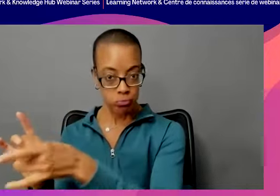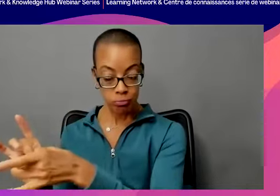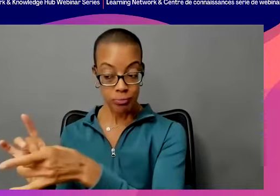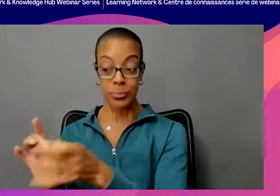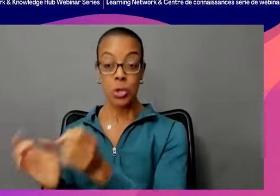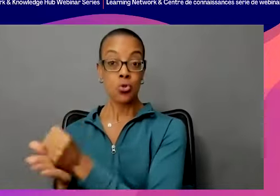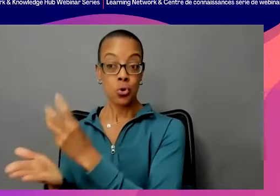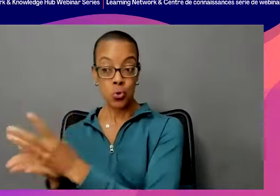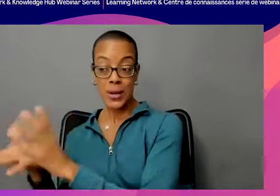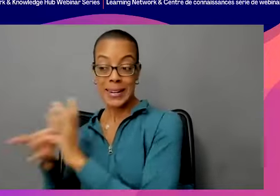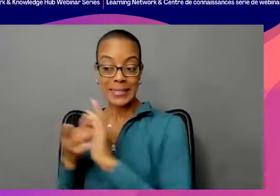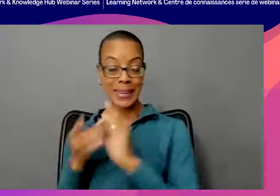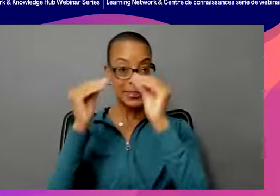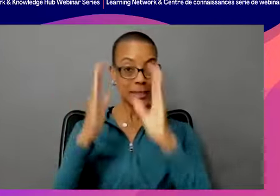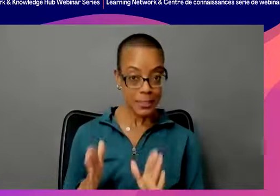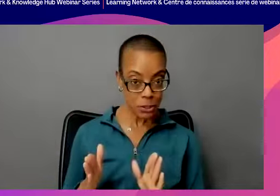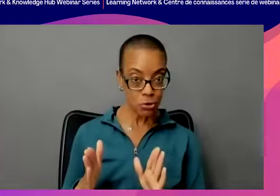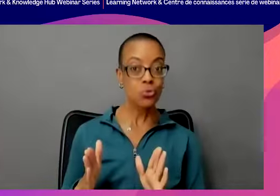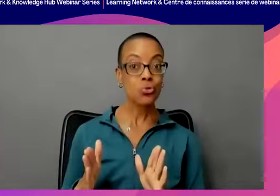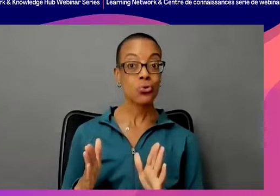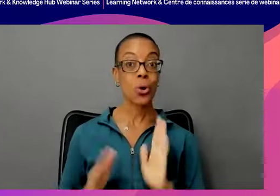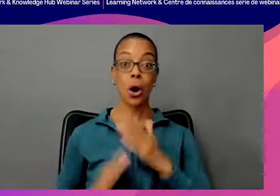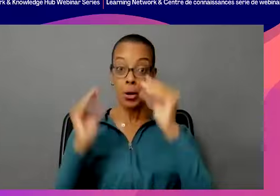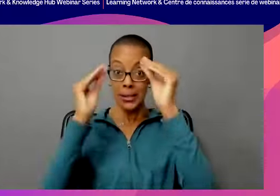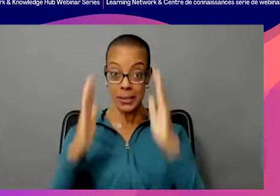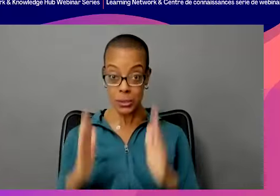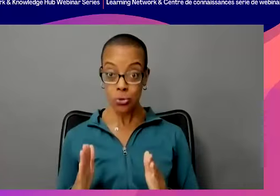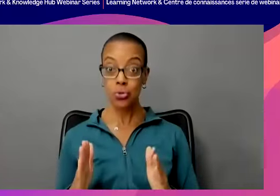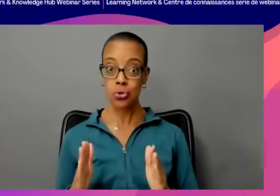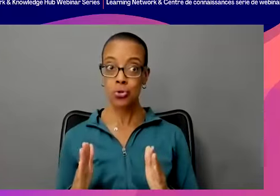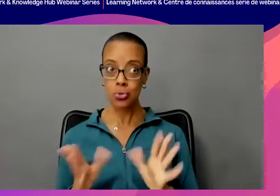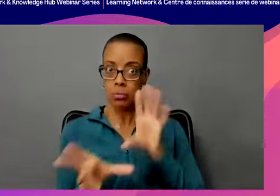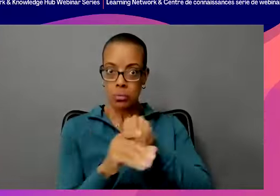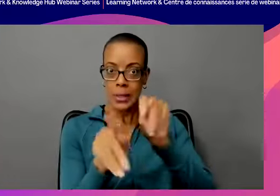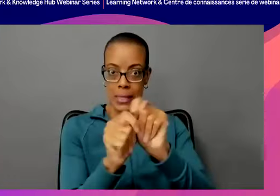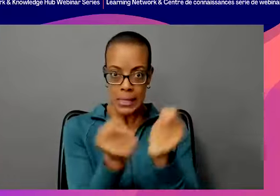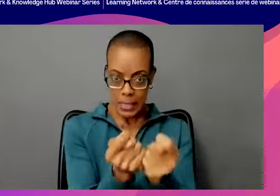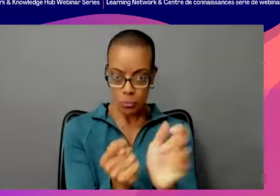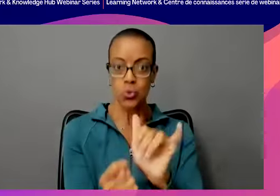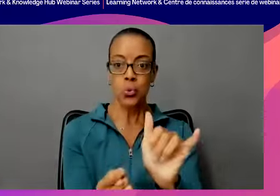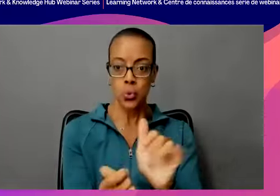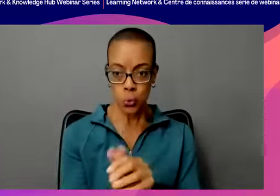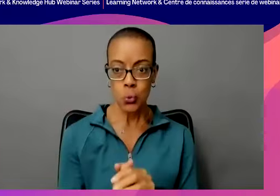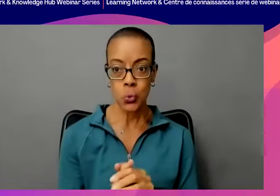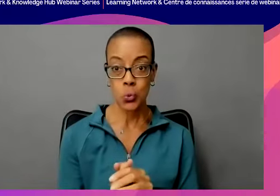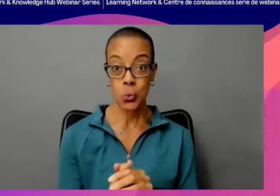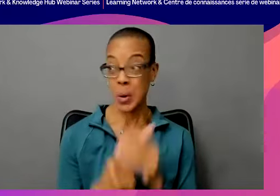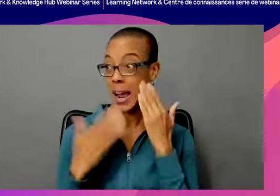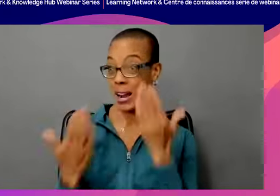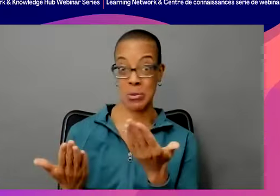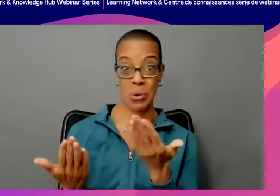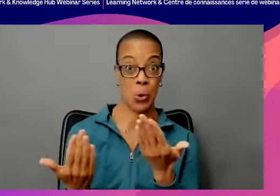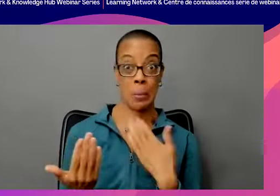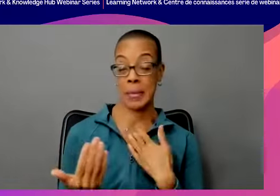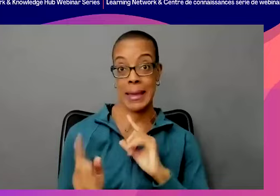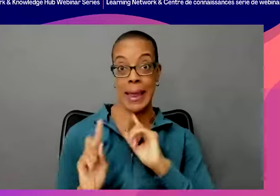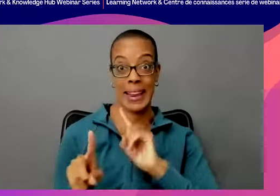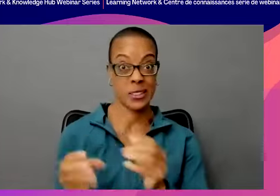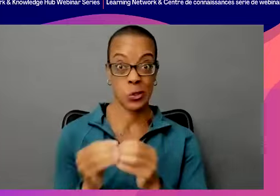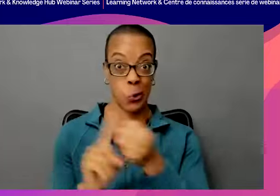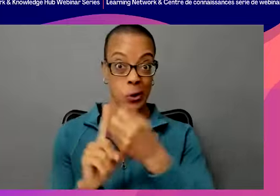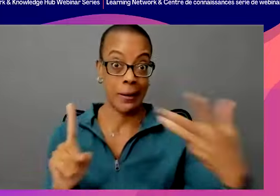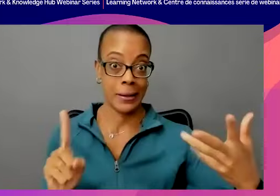teachers. Like our teachers are also part of our team as well. So I don't know if I can answer it any more than that.